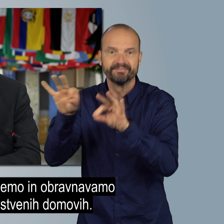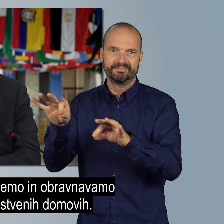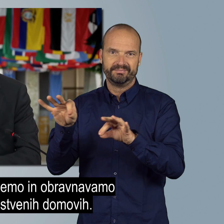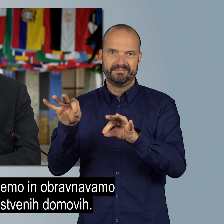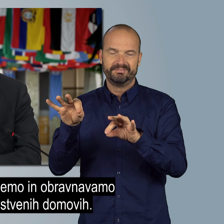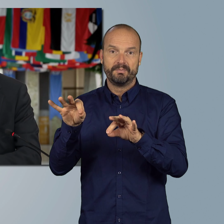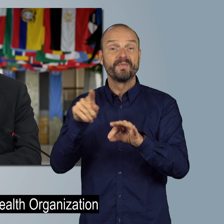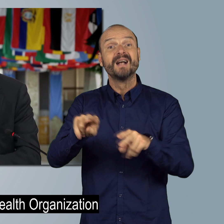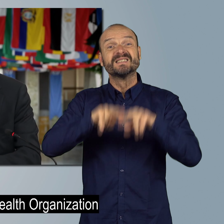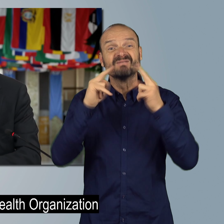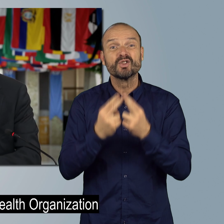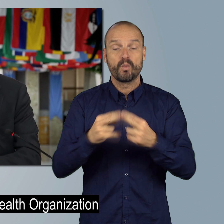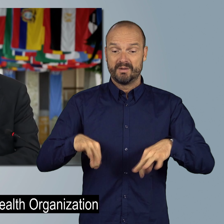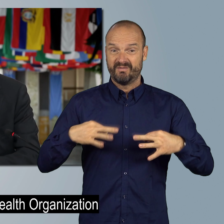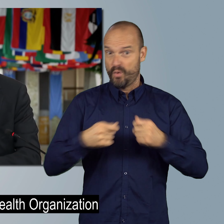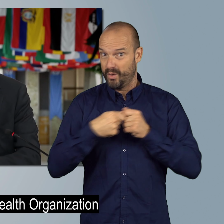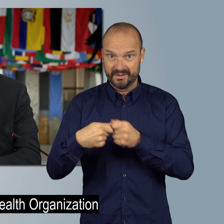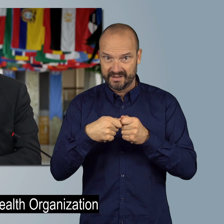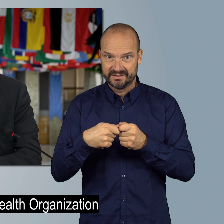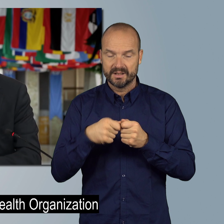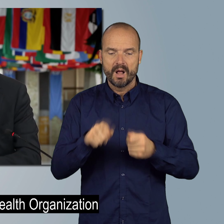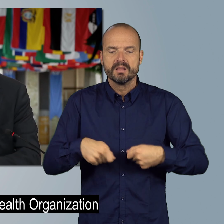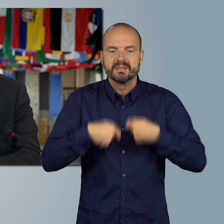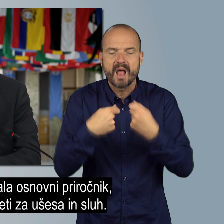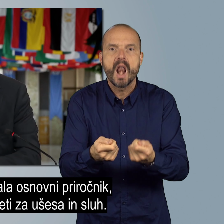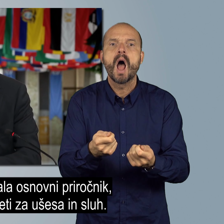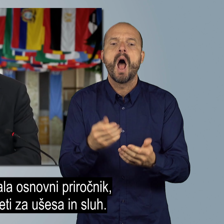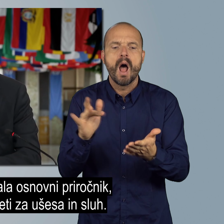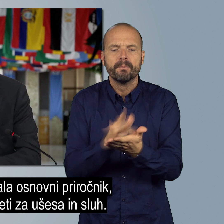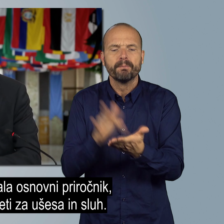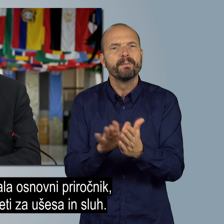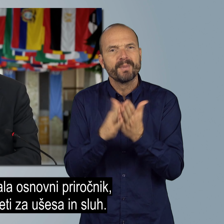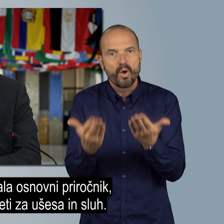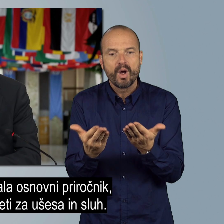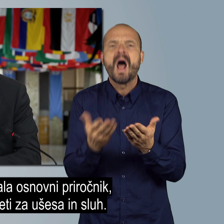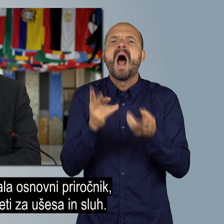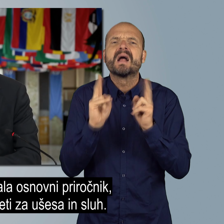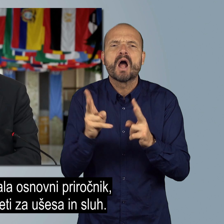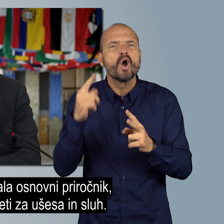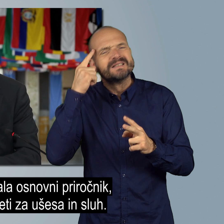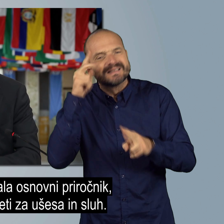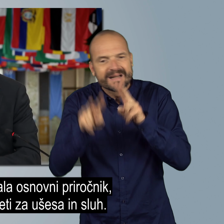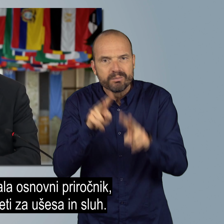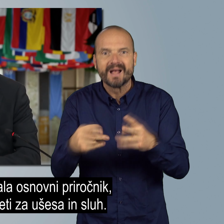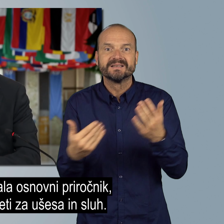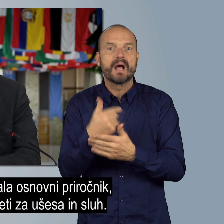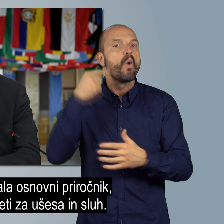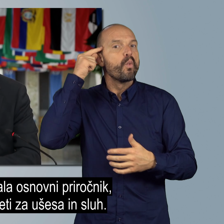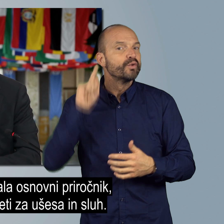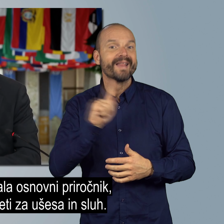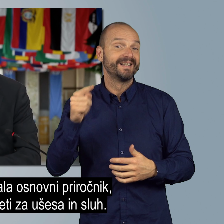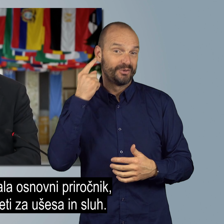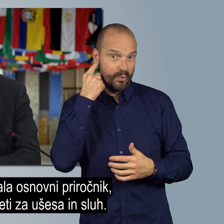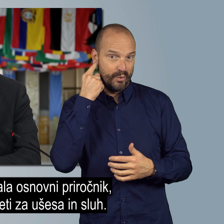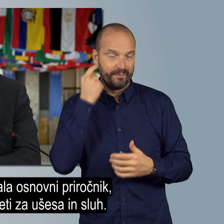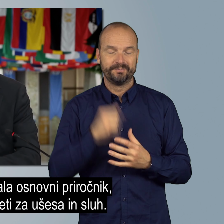facilities. To facilitate this, WHO is launching the Primary Ear and Hearing Care Training